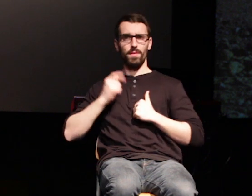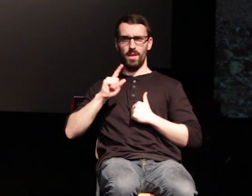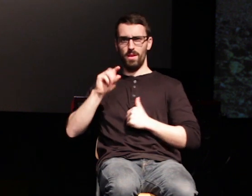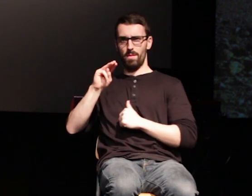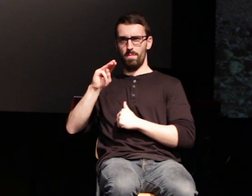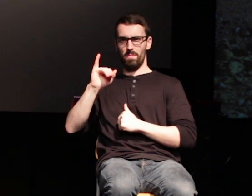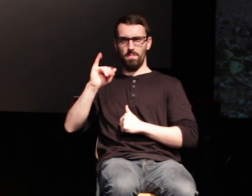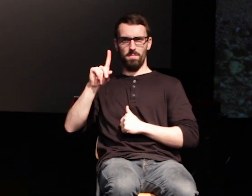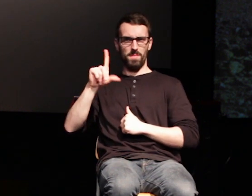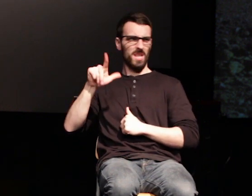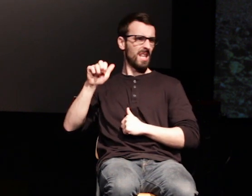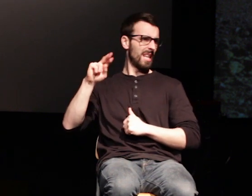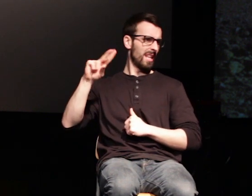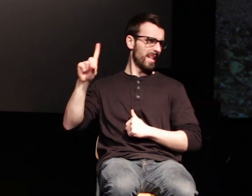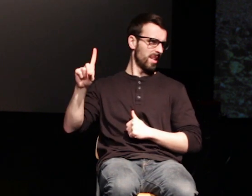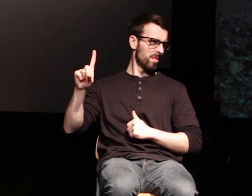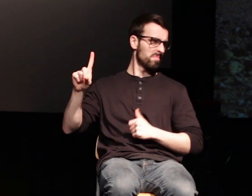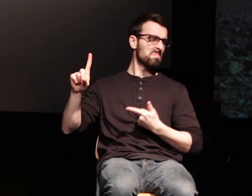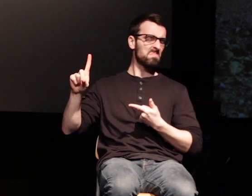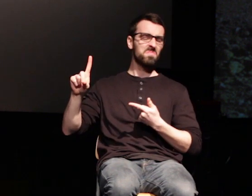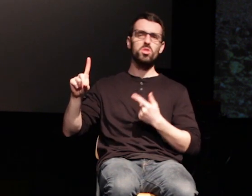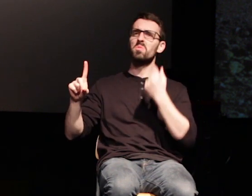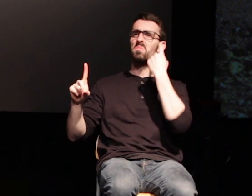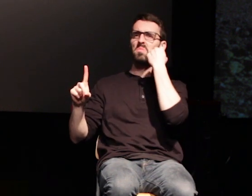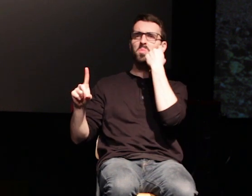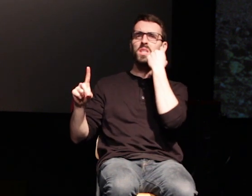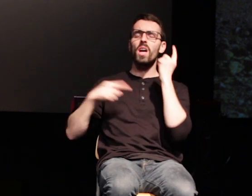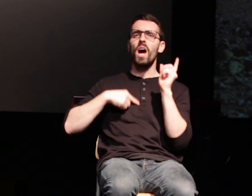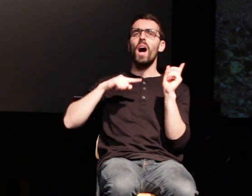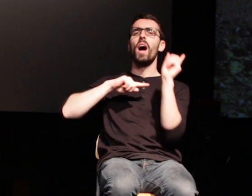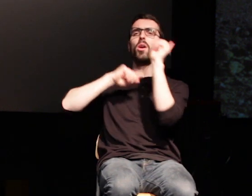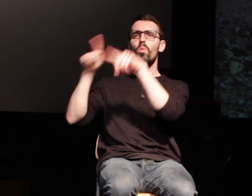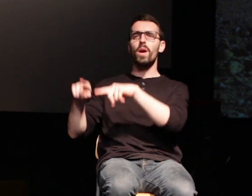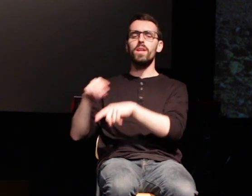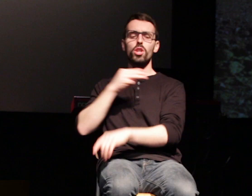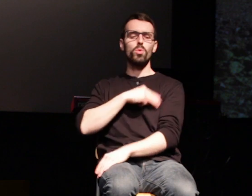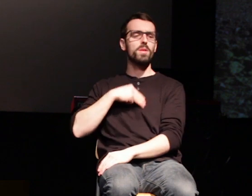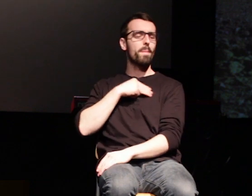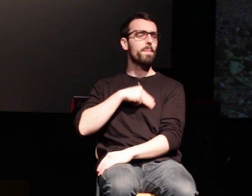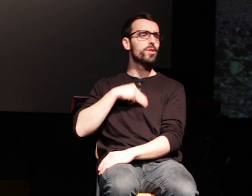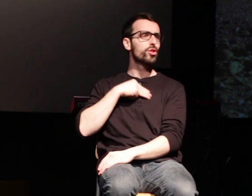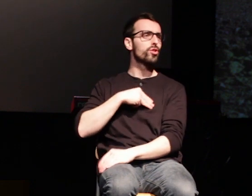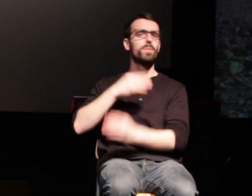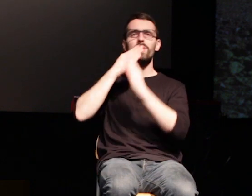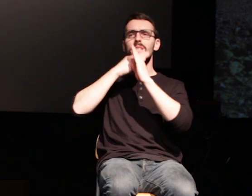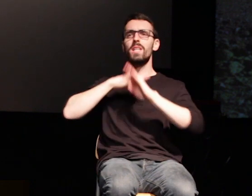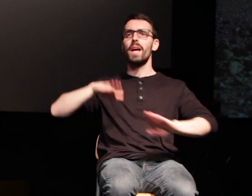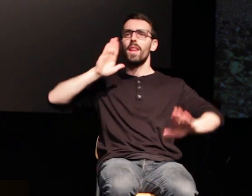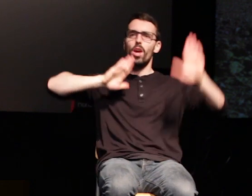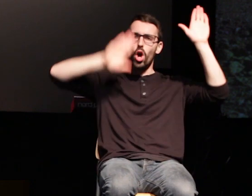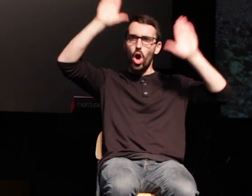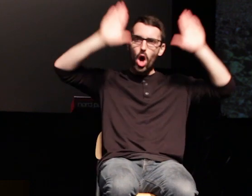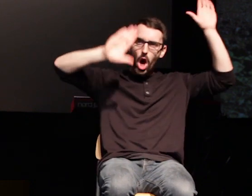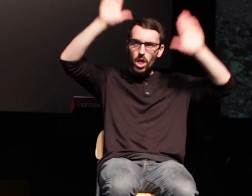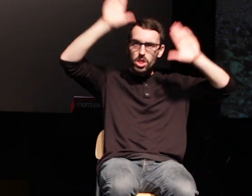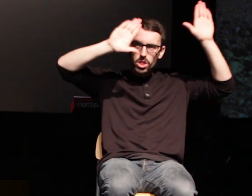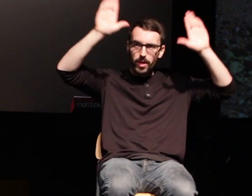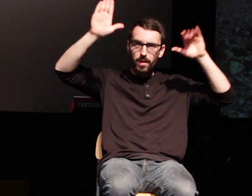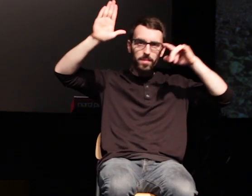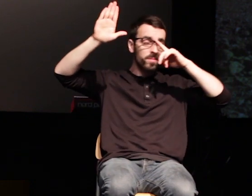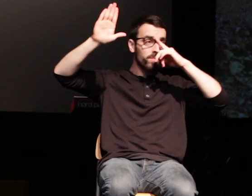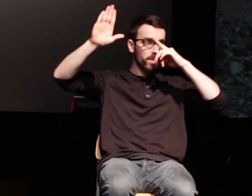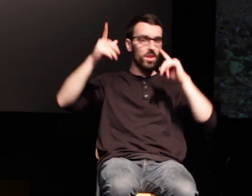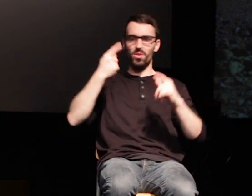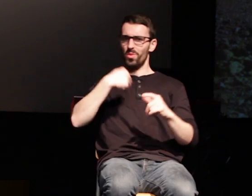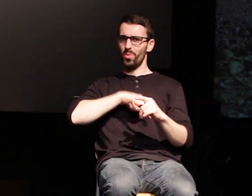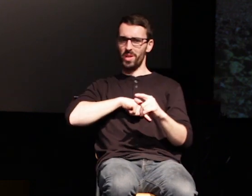3 years. And I was going on a mission trip. We did a silent auction. And we kind of auctioned off ourselves. And it kind of seems like slavery, now that I